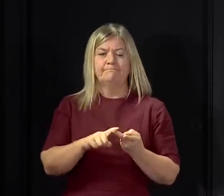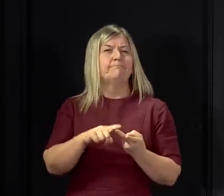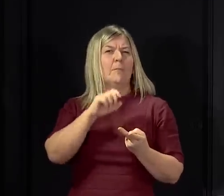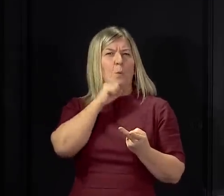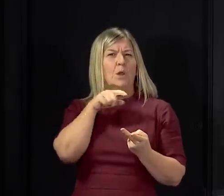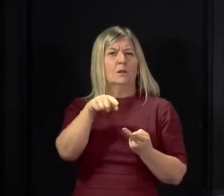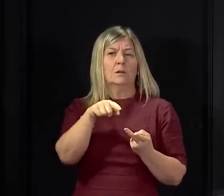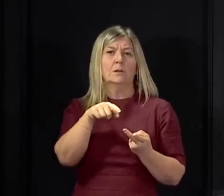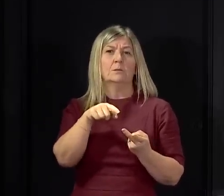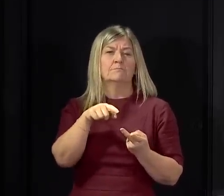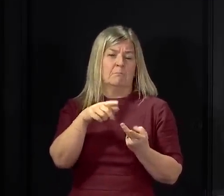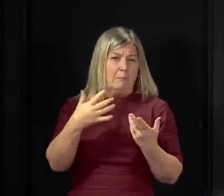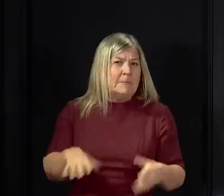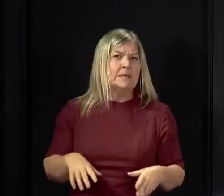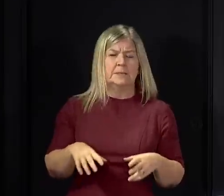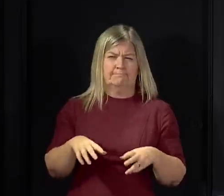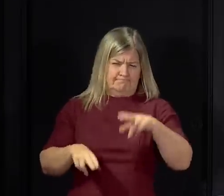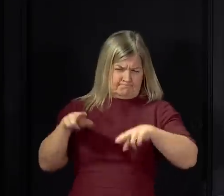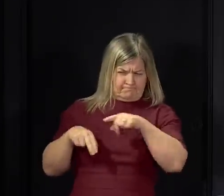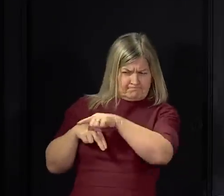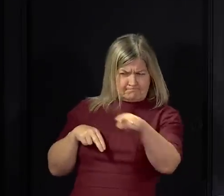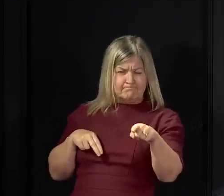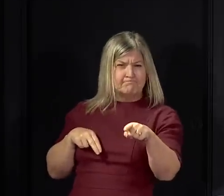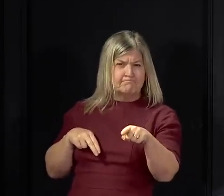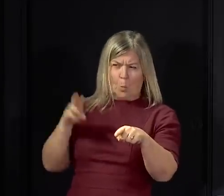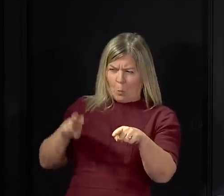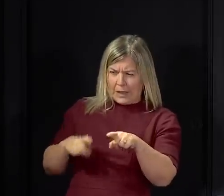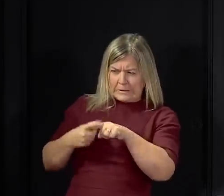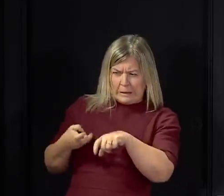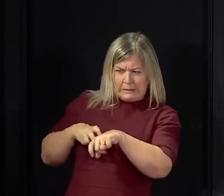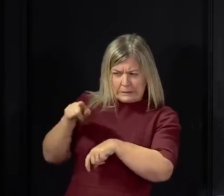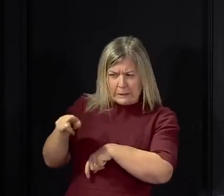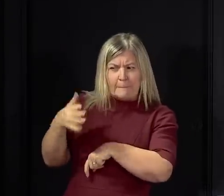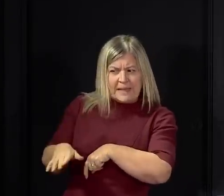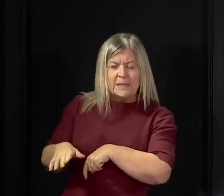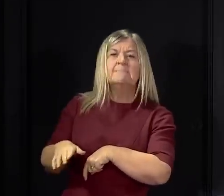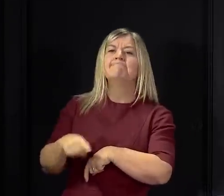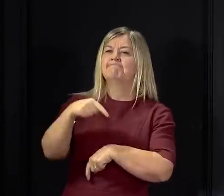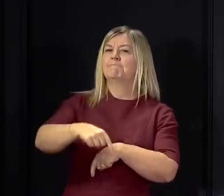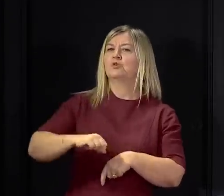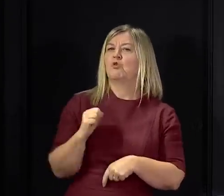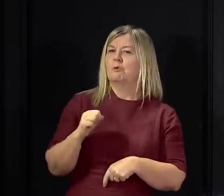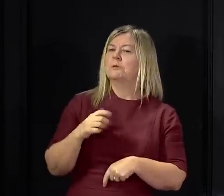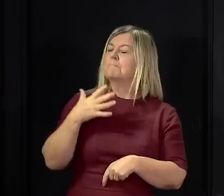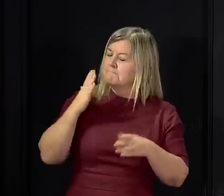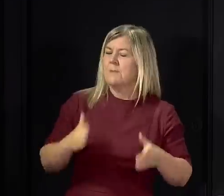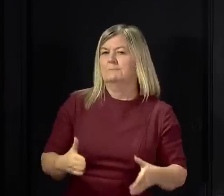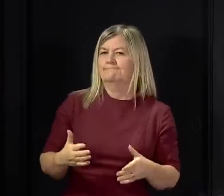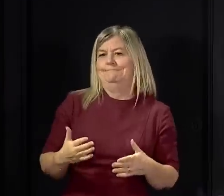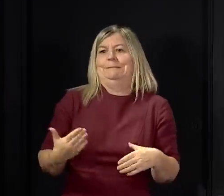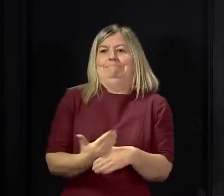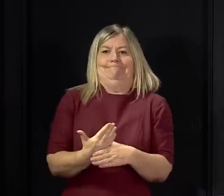in light of an assessment of that situation, I consider that very firm preventative action is now